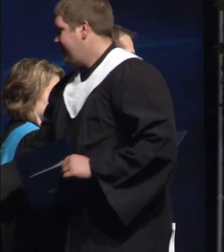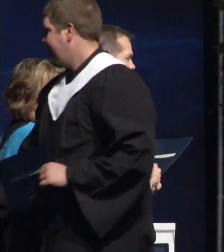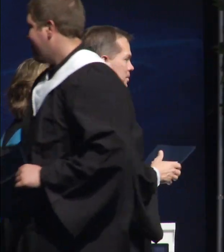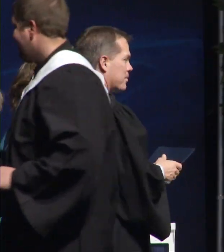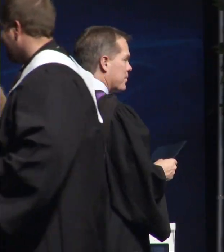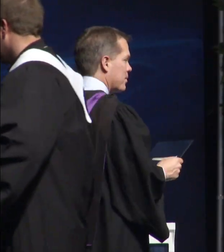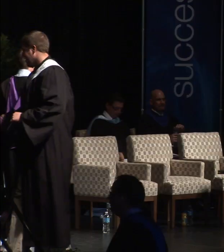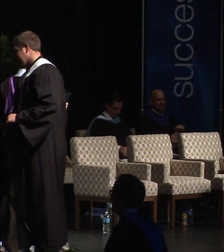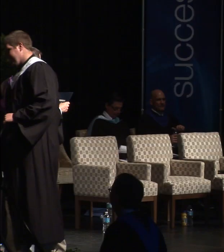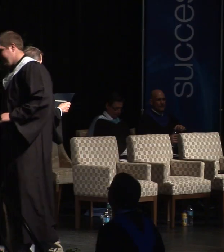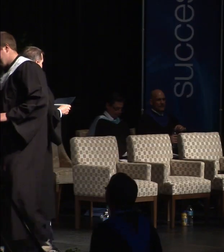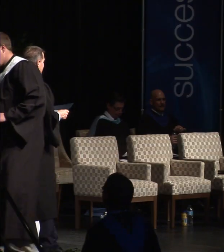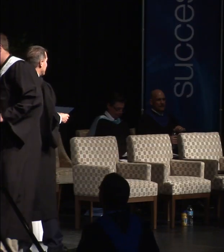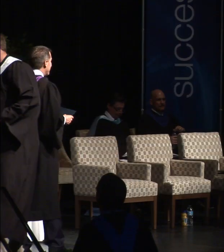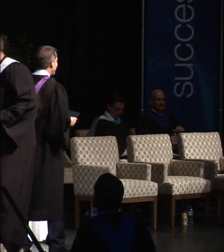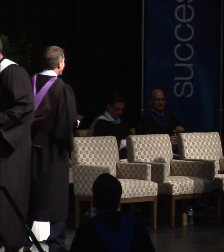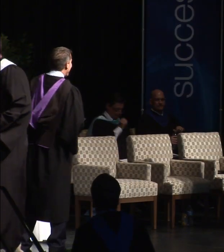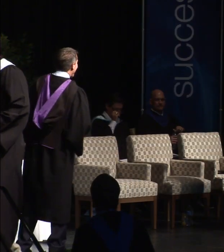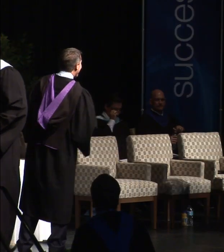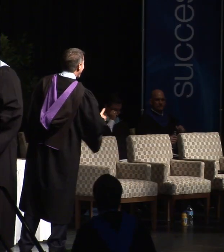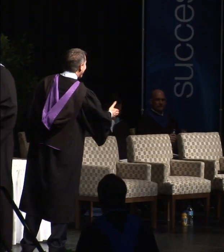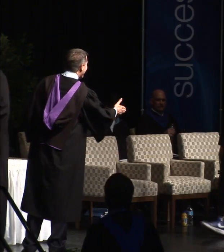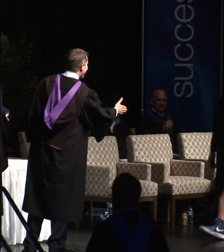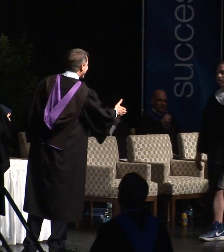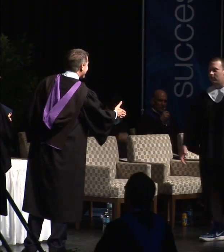Kyle Devin Gillis.